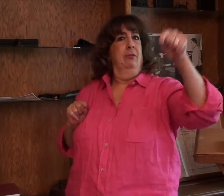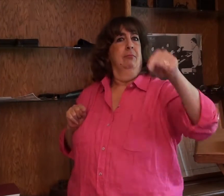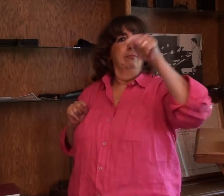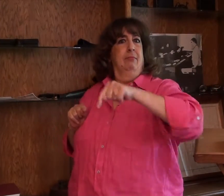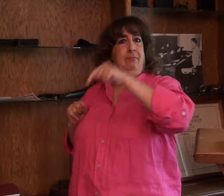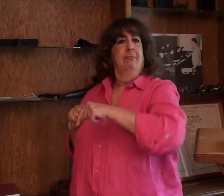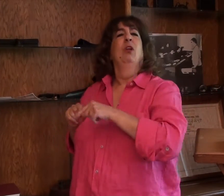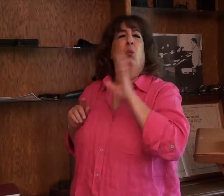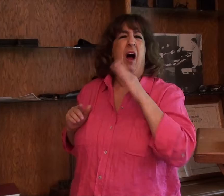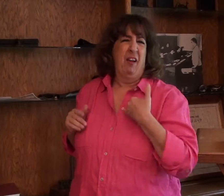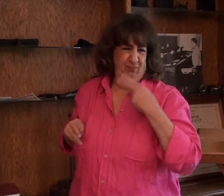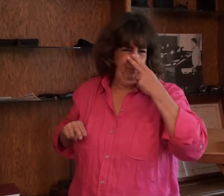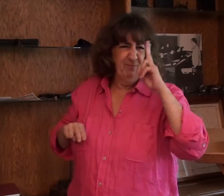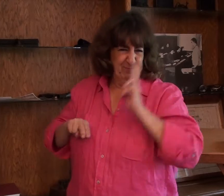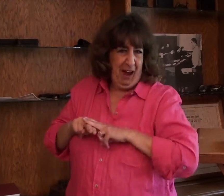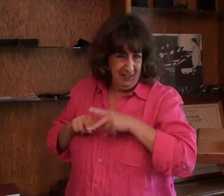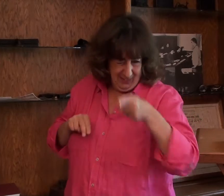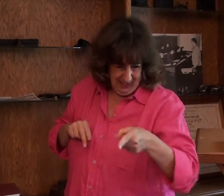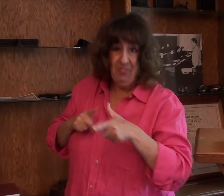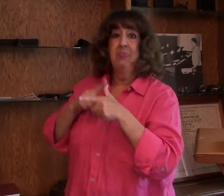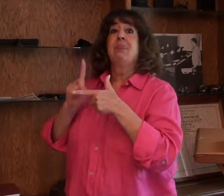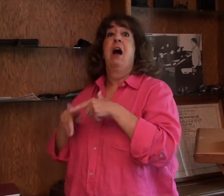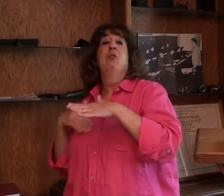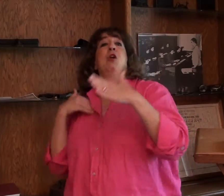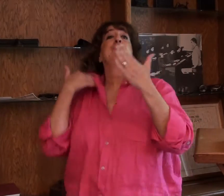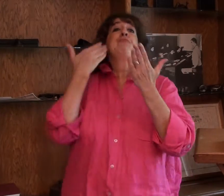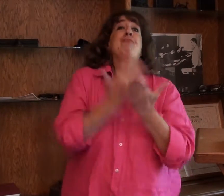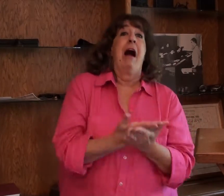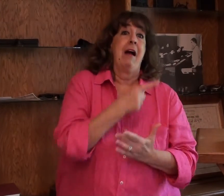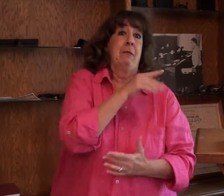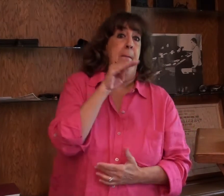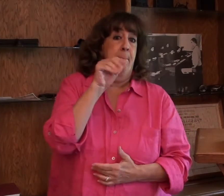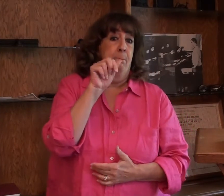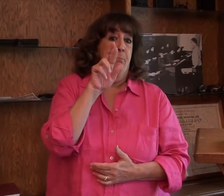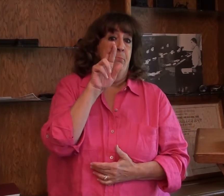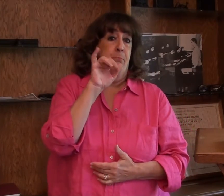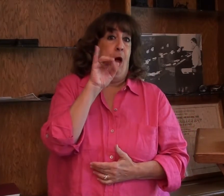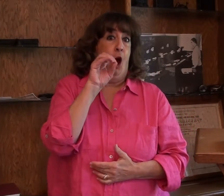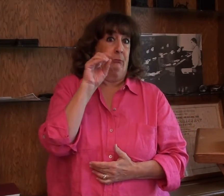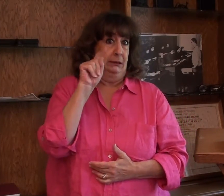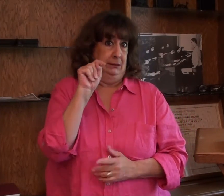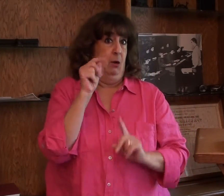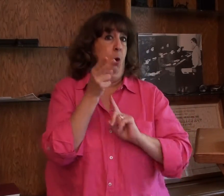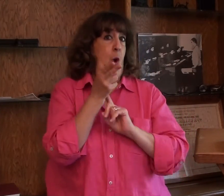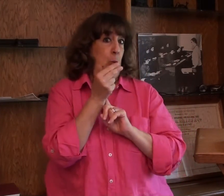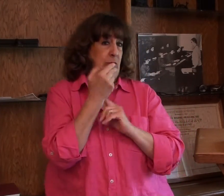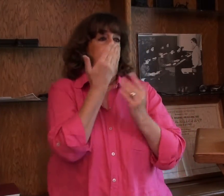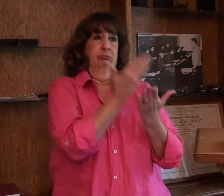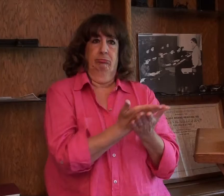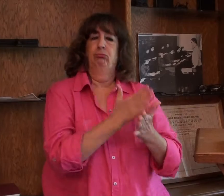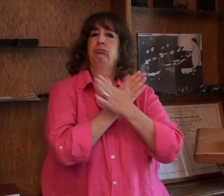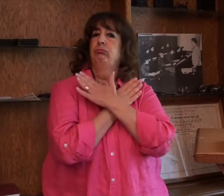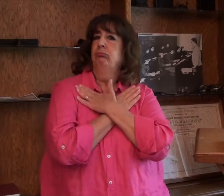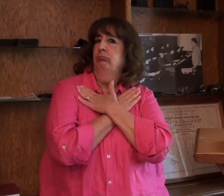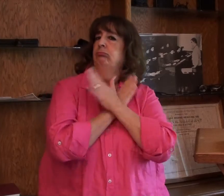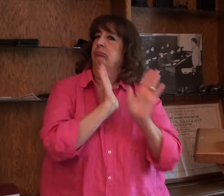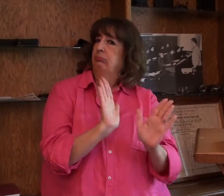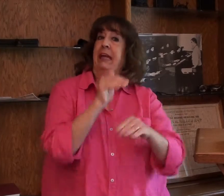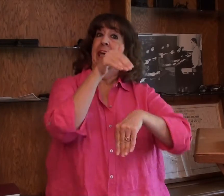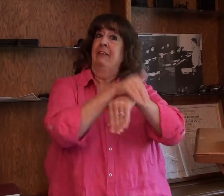those locations, and we're going to have fun on the bus. And then we'll come back to the Marriott Hotel. People can relax, and